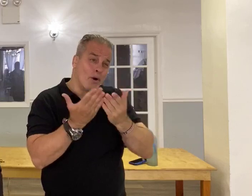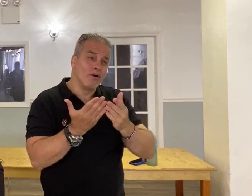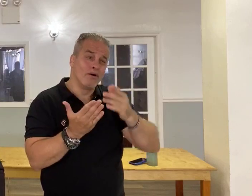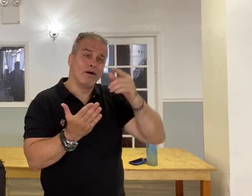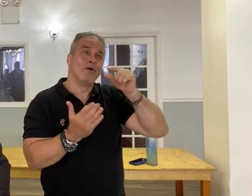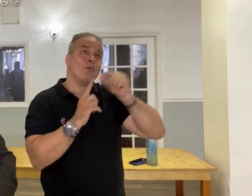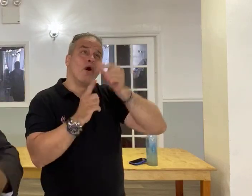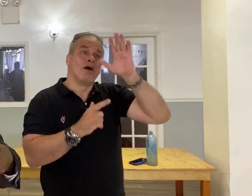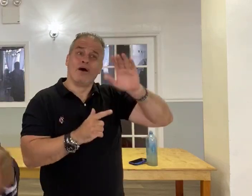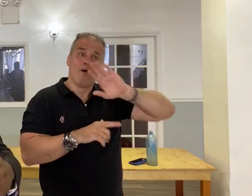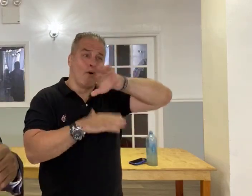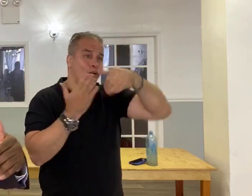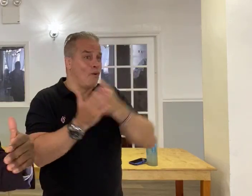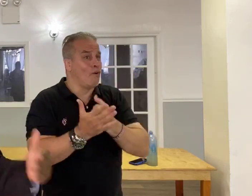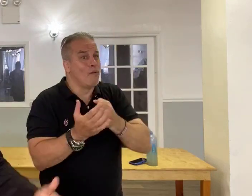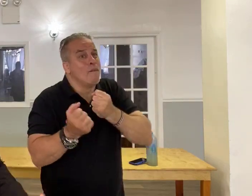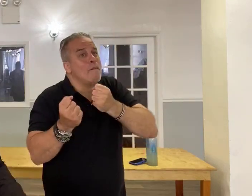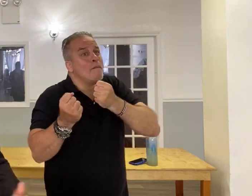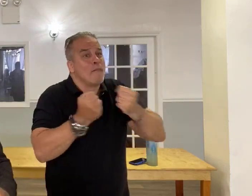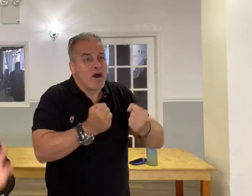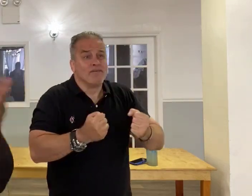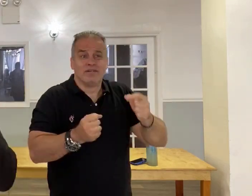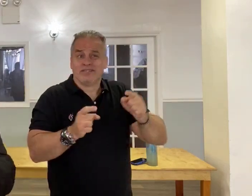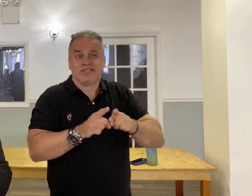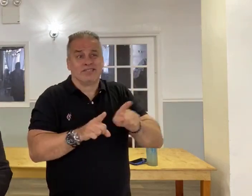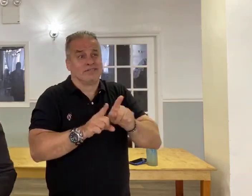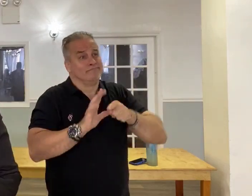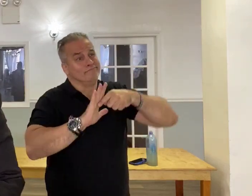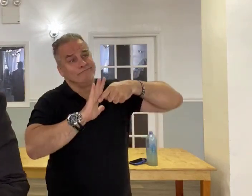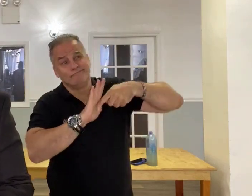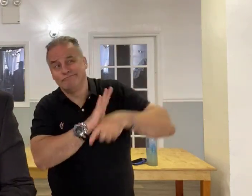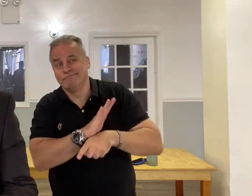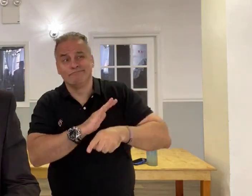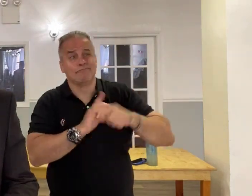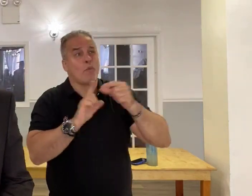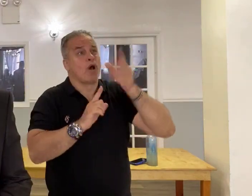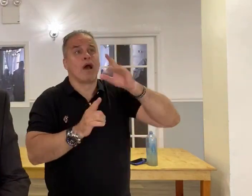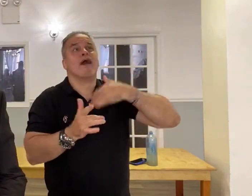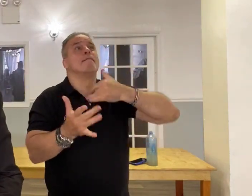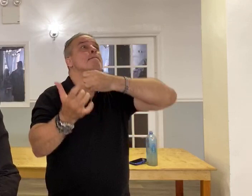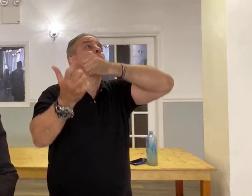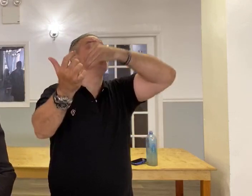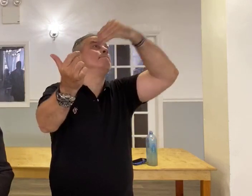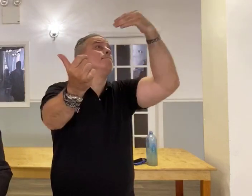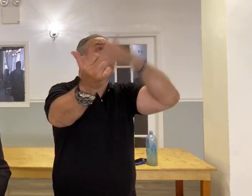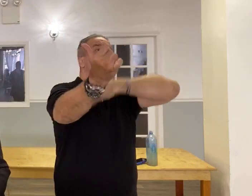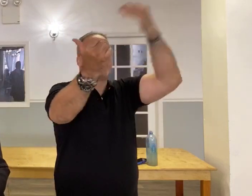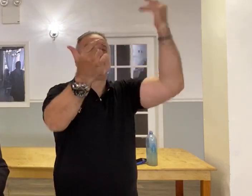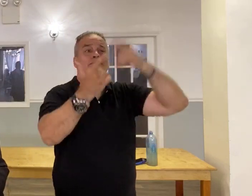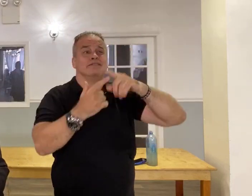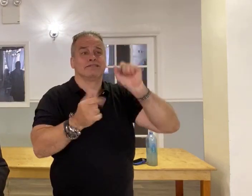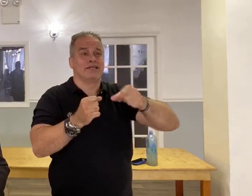dividing asunder of sword and spirit, and so on. All right, Hebrews chapter 4, verse 12.